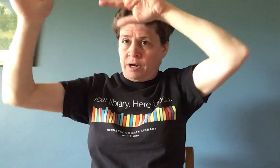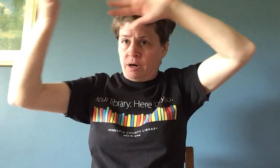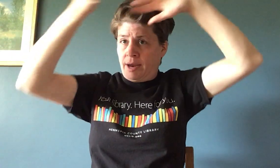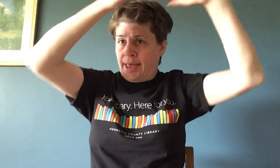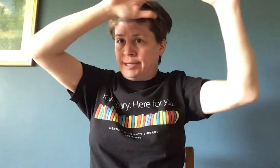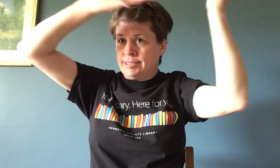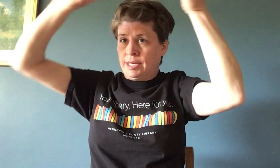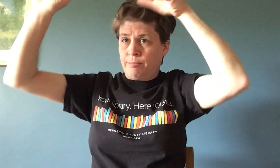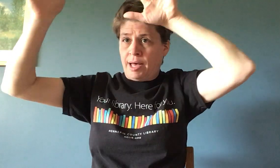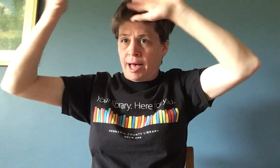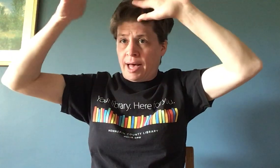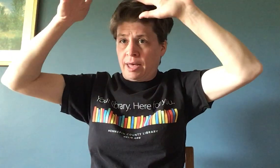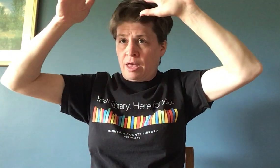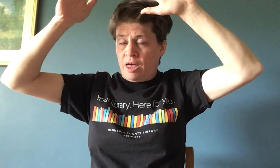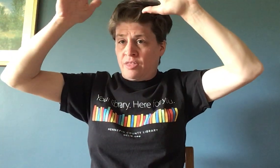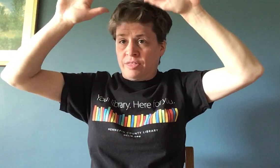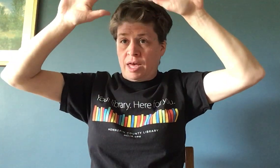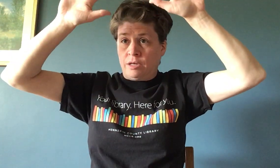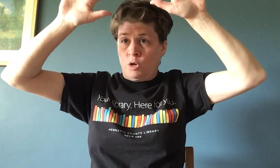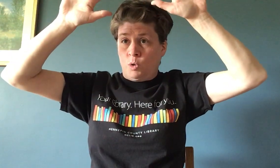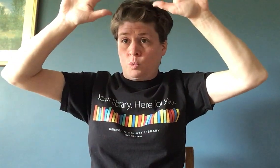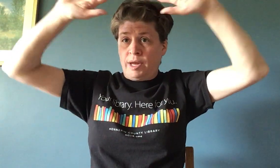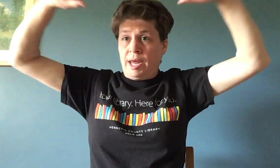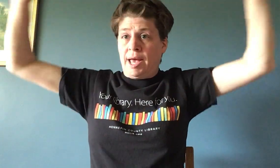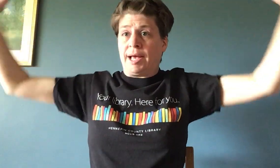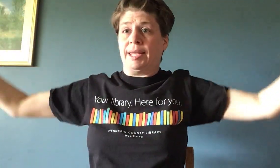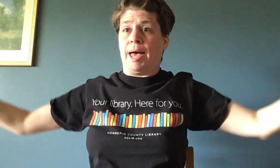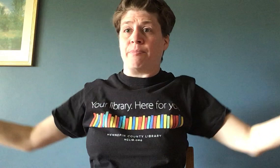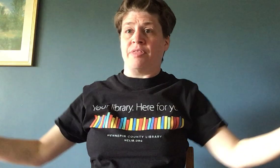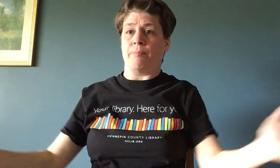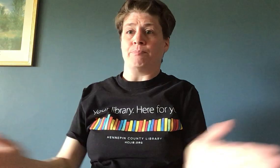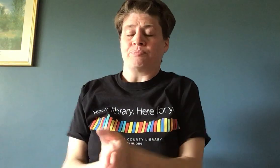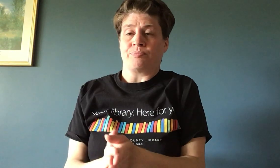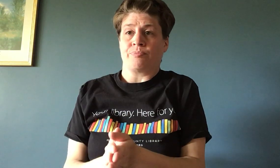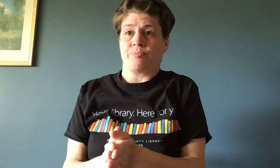our hands up high, then we clap them.